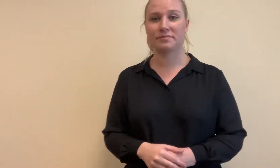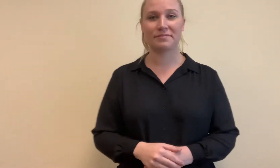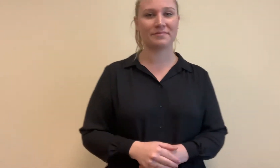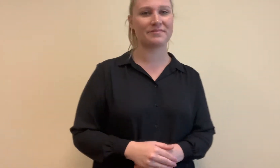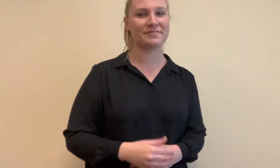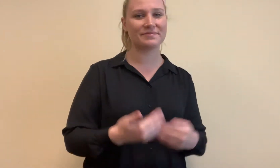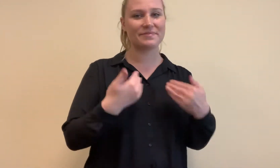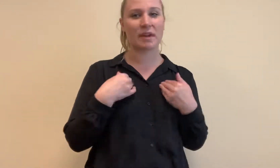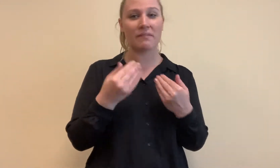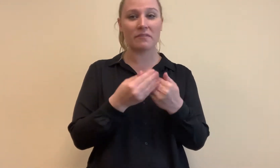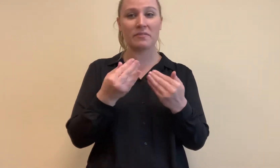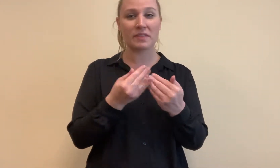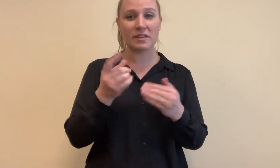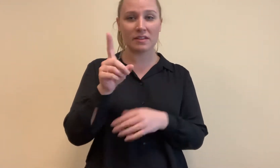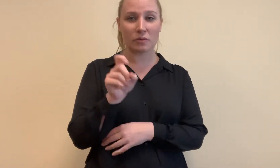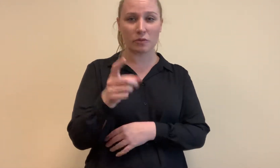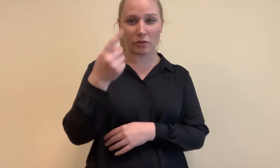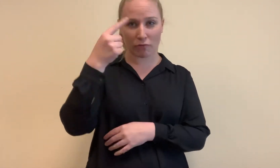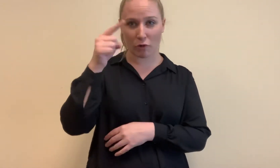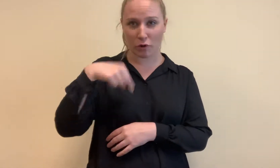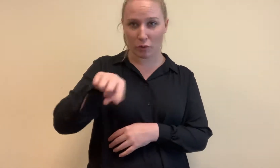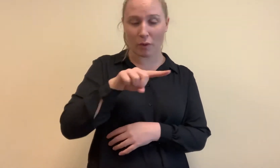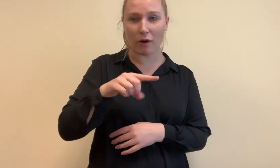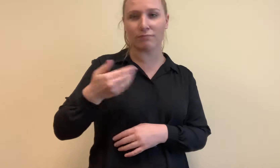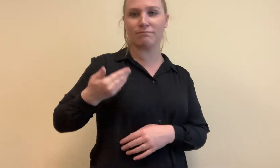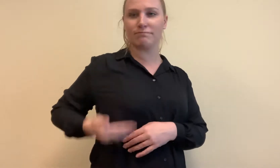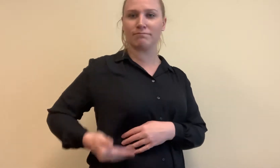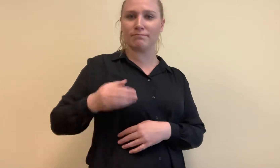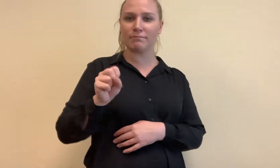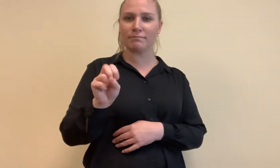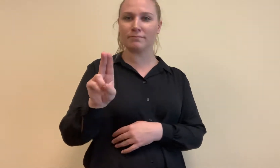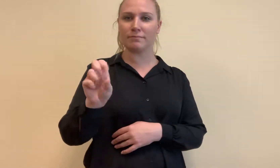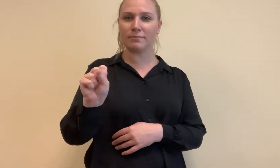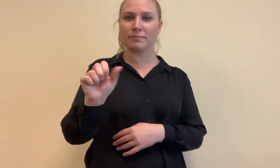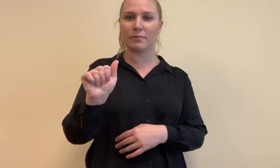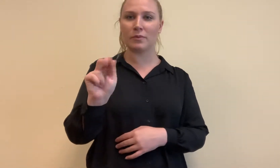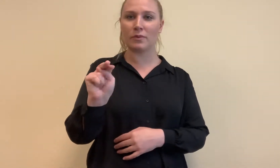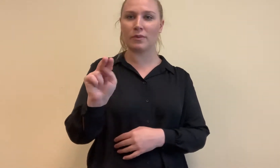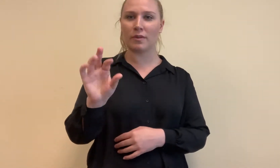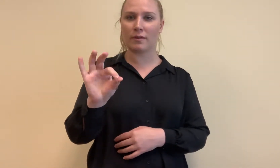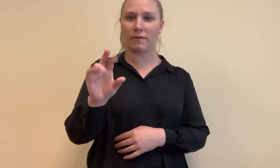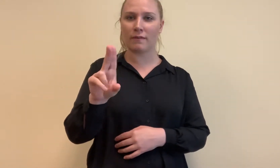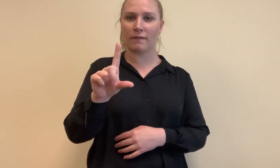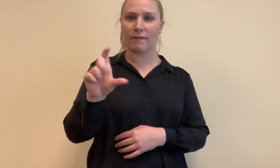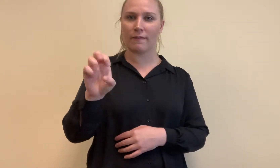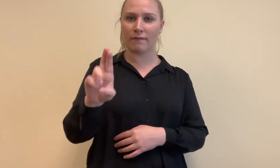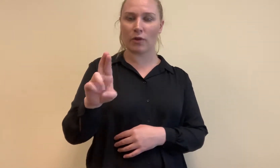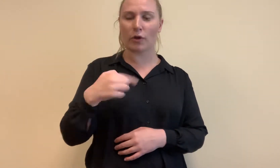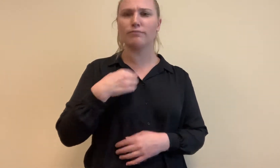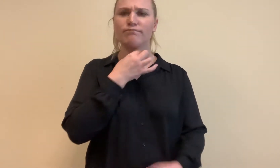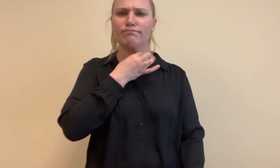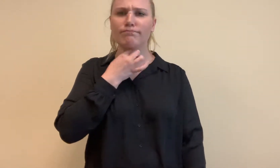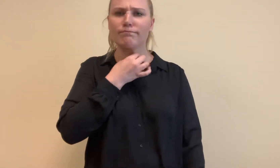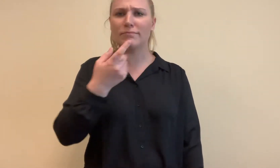I'm going to let you off easy. I'm Susan Fuller. I am curious to know if there's any